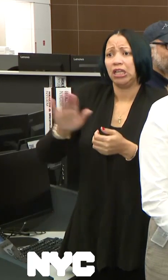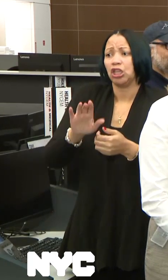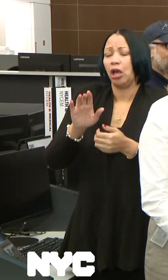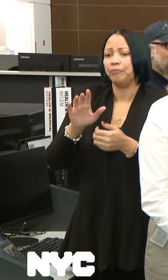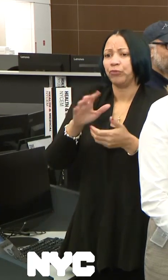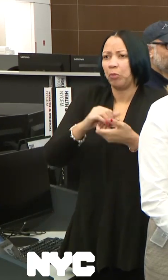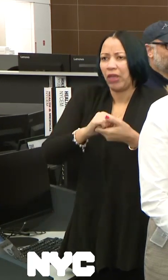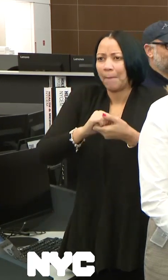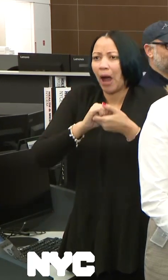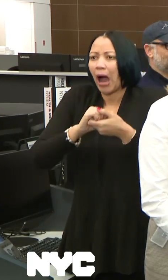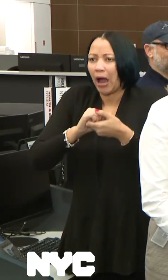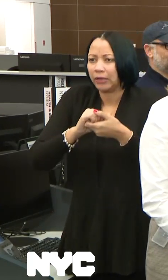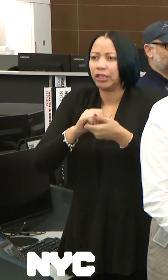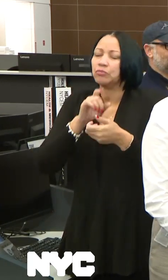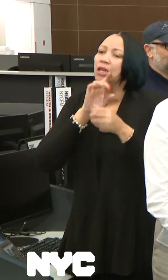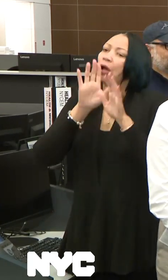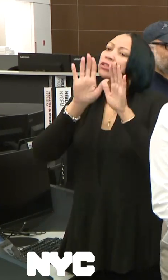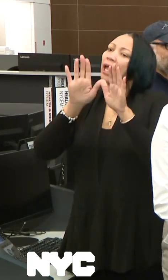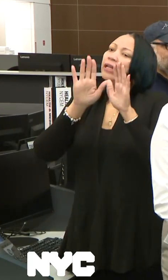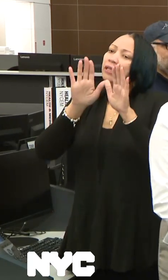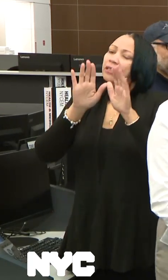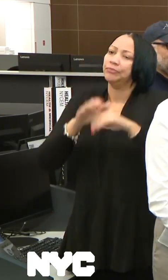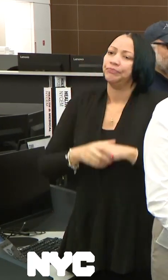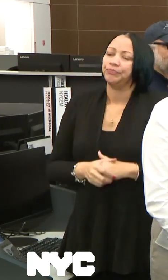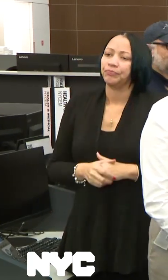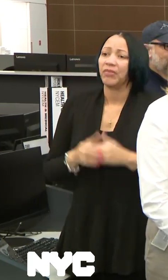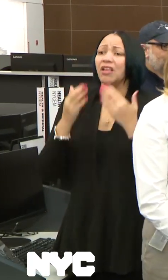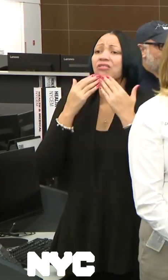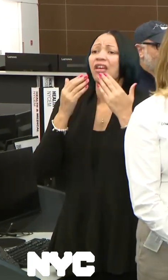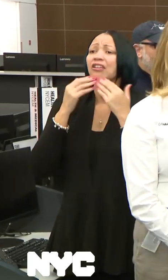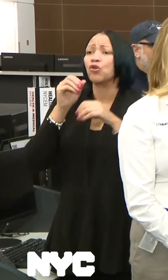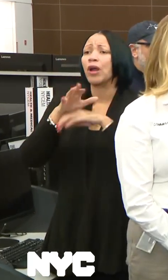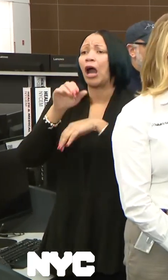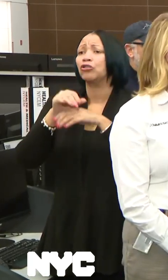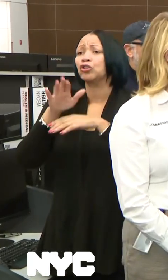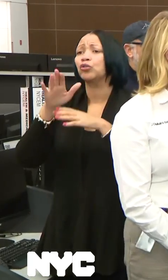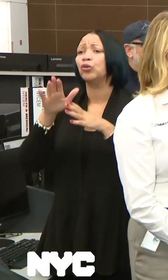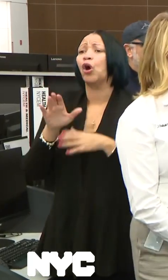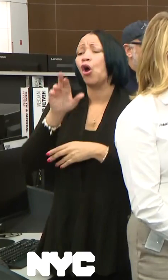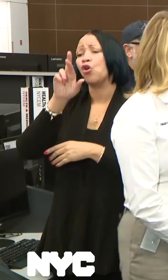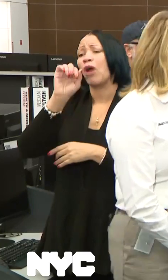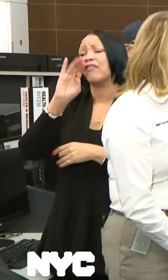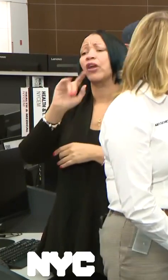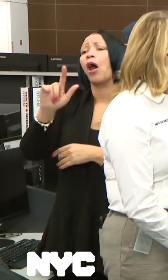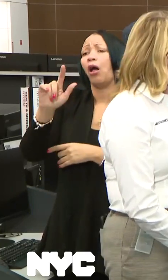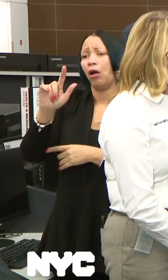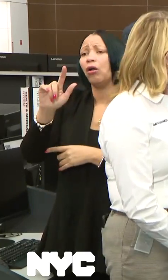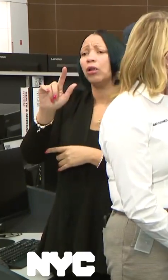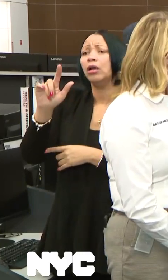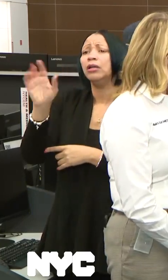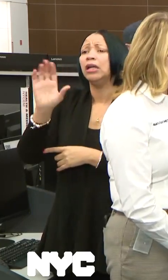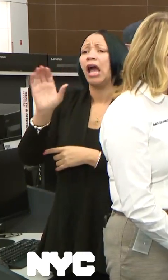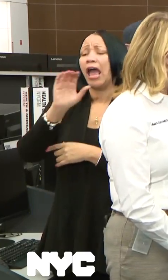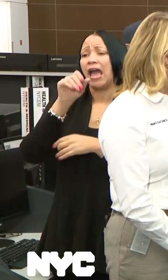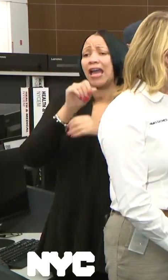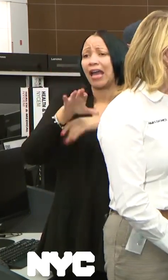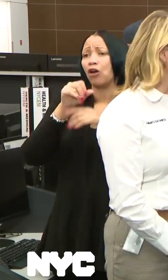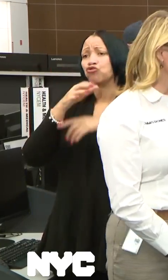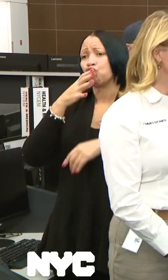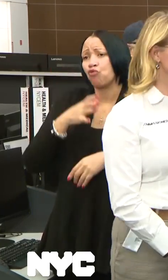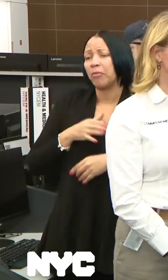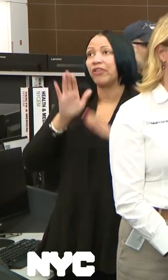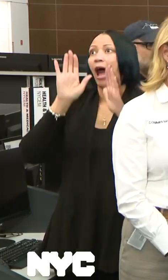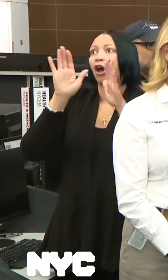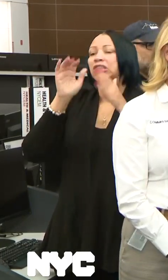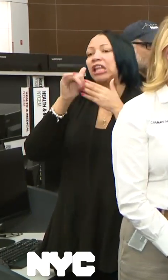bond. It's been outstanding. I want to thank Councilmember Rafael Salamanca and Councilmember Carlina Rivera for their